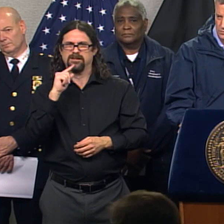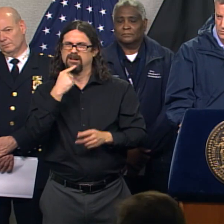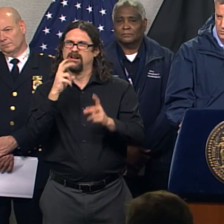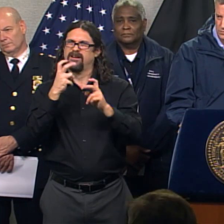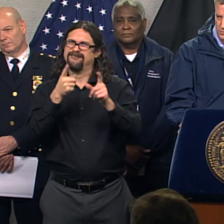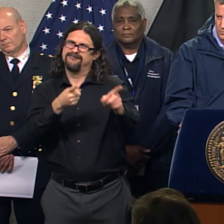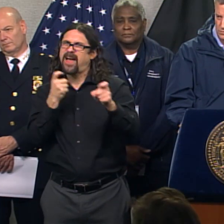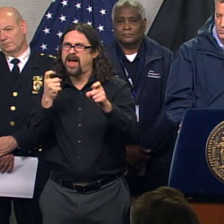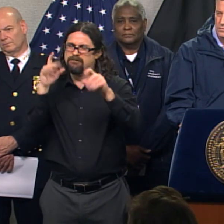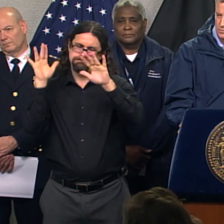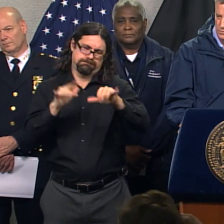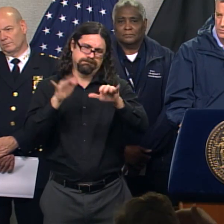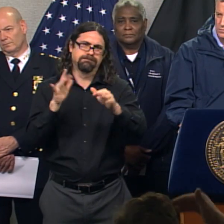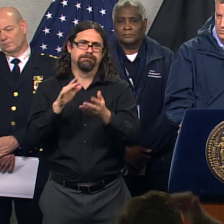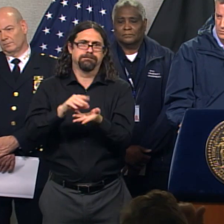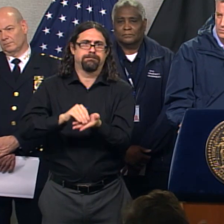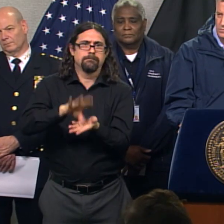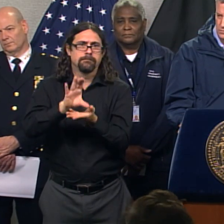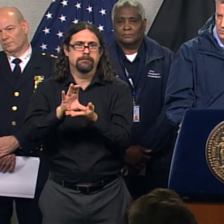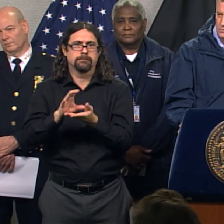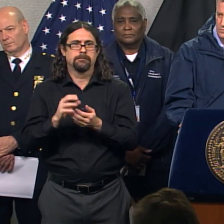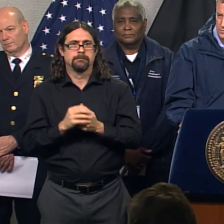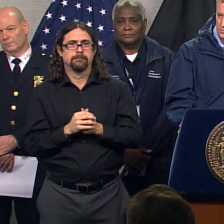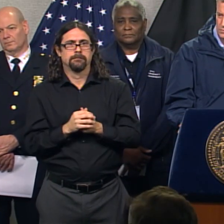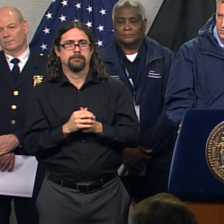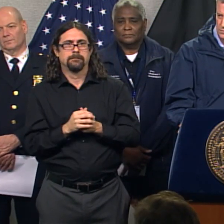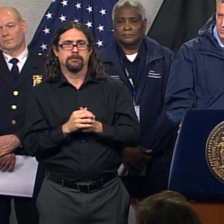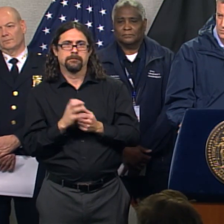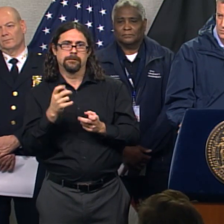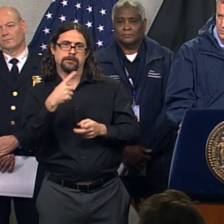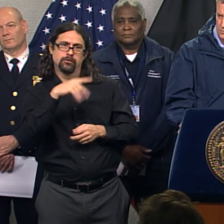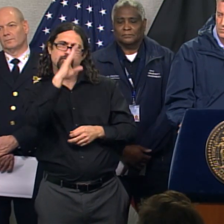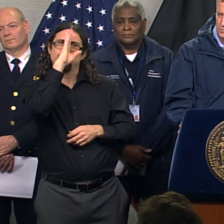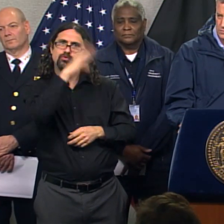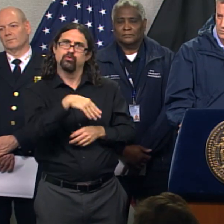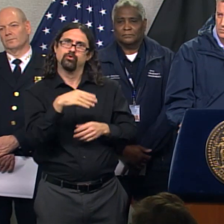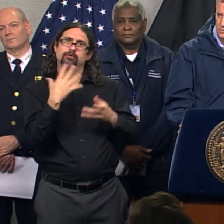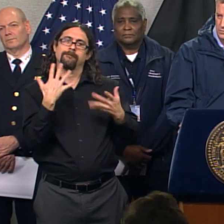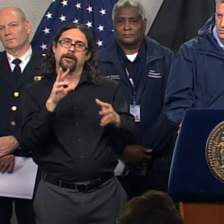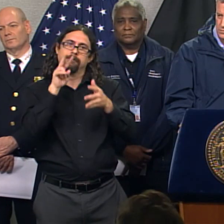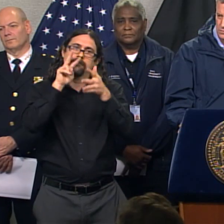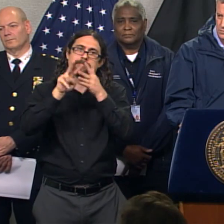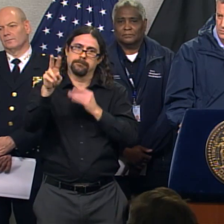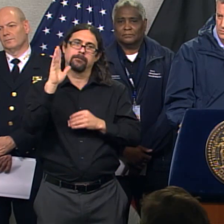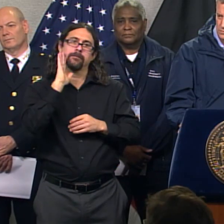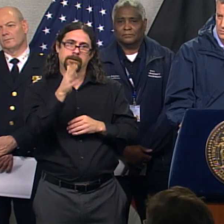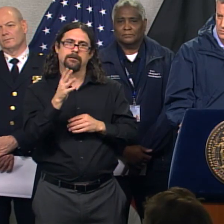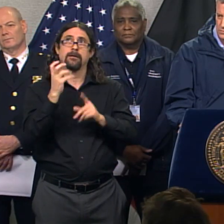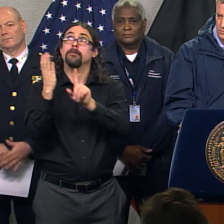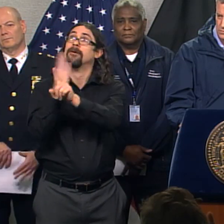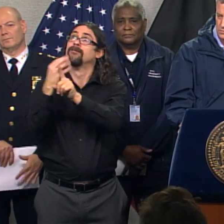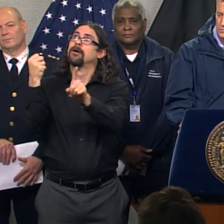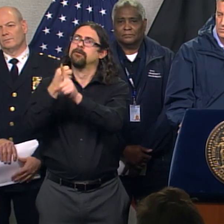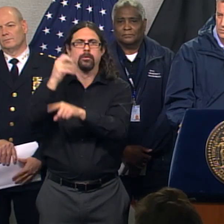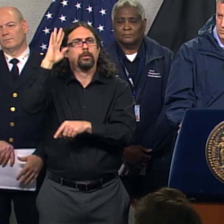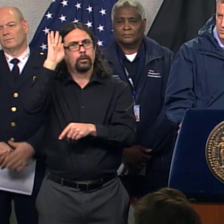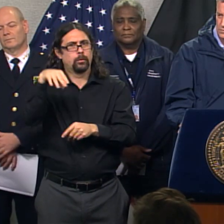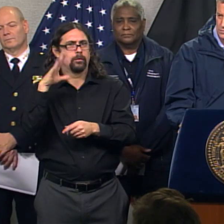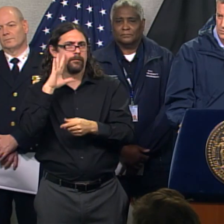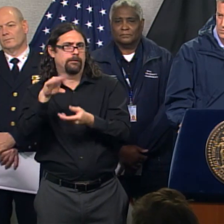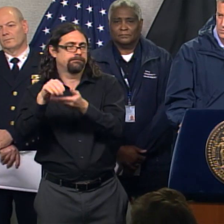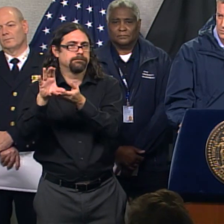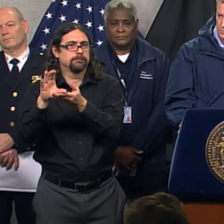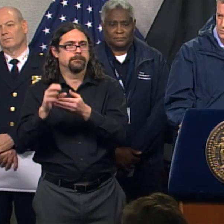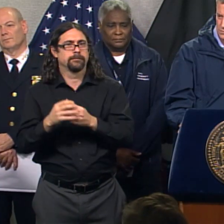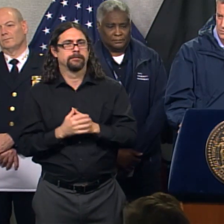knew it was going to be severe. Often you'll do press conferences, multiple press conferences. Why did you decide not to go to the